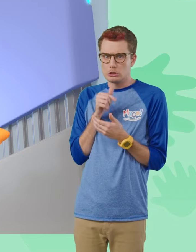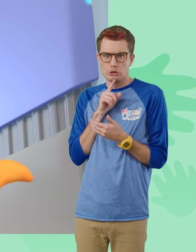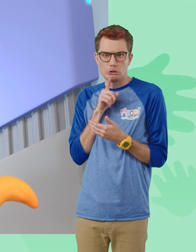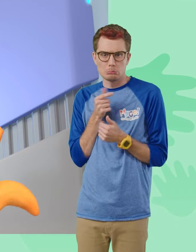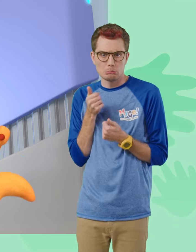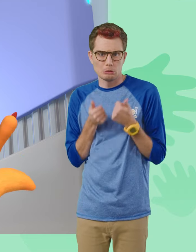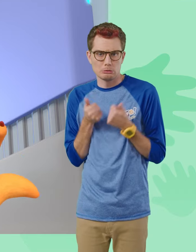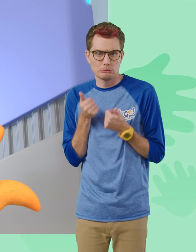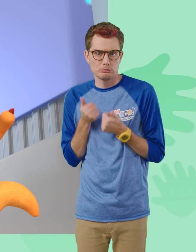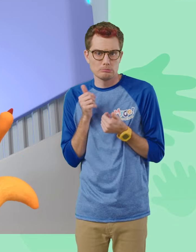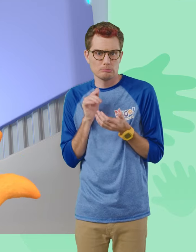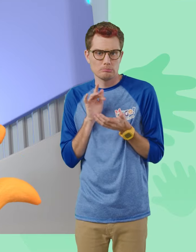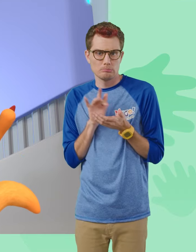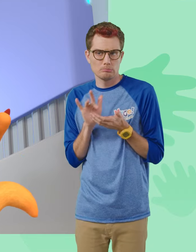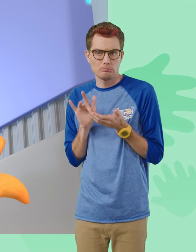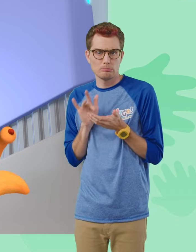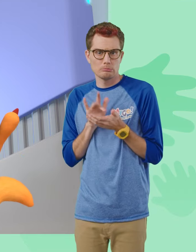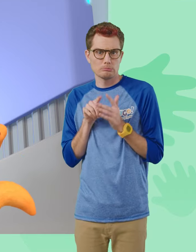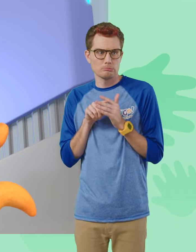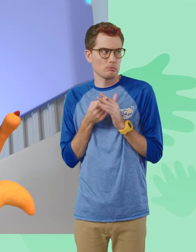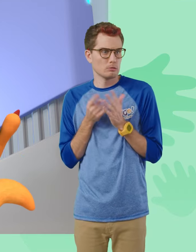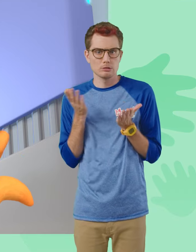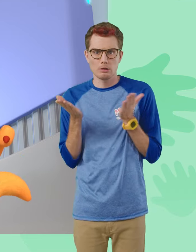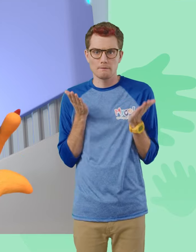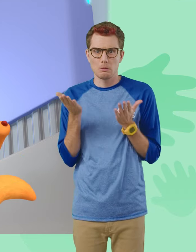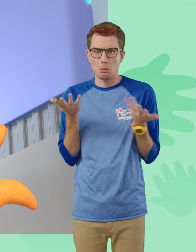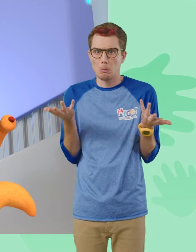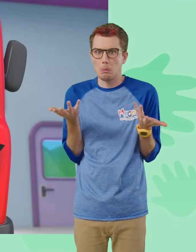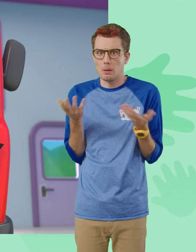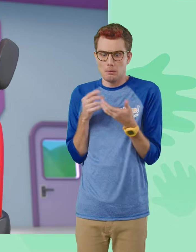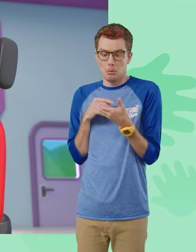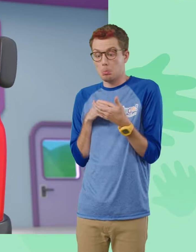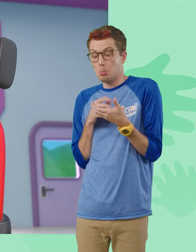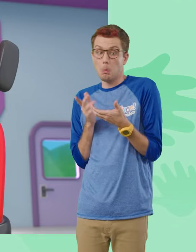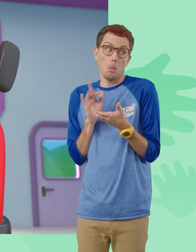I'm not too sure which button starts the service.